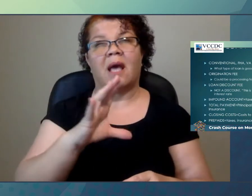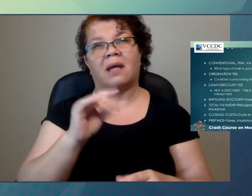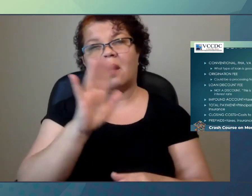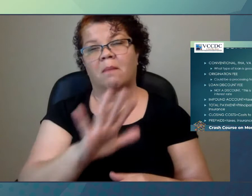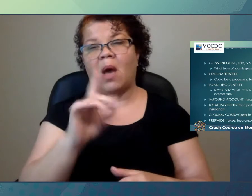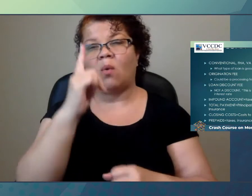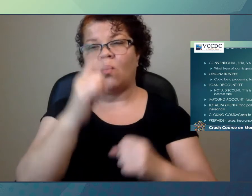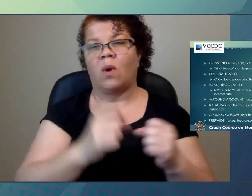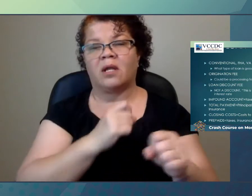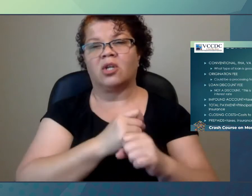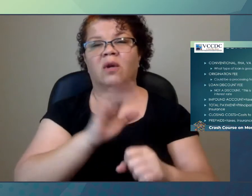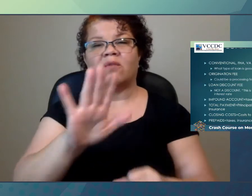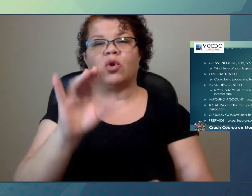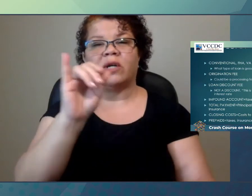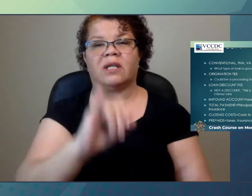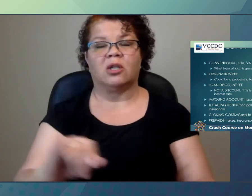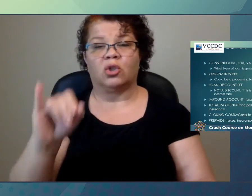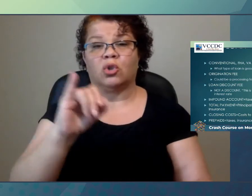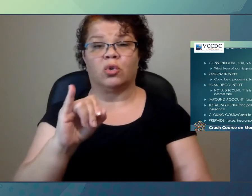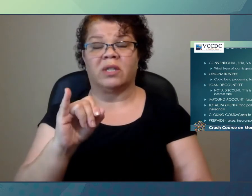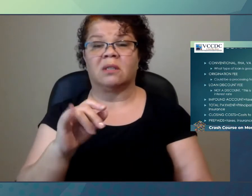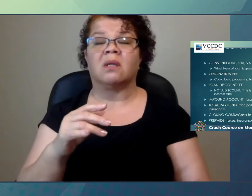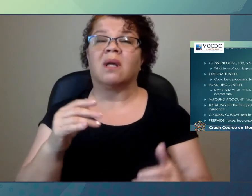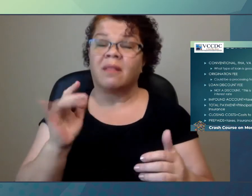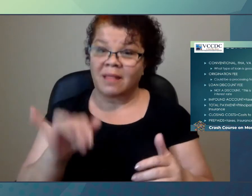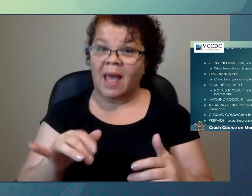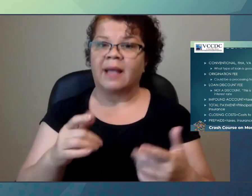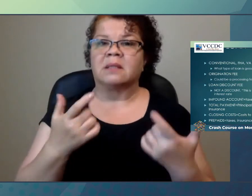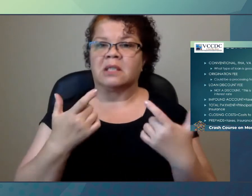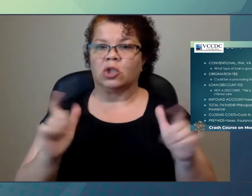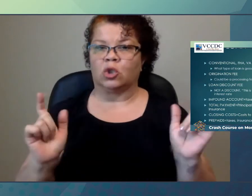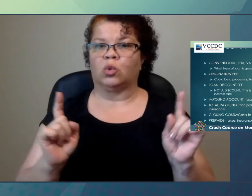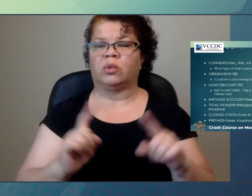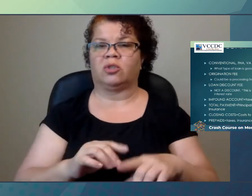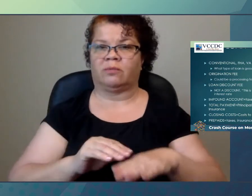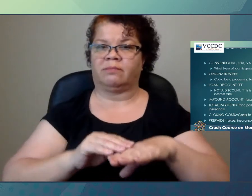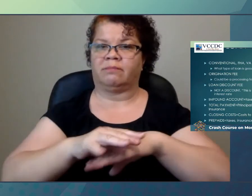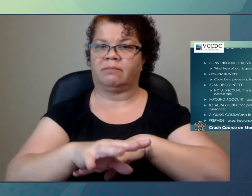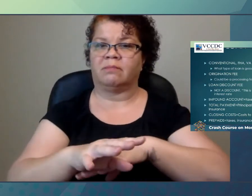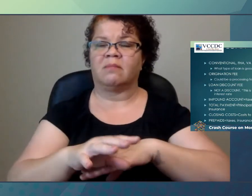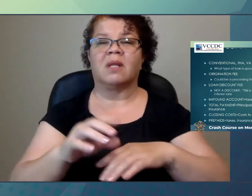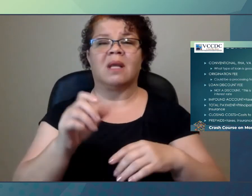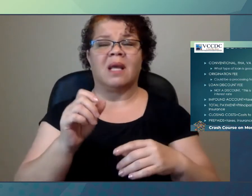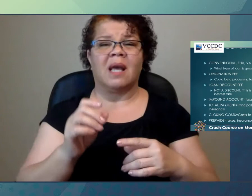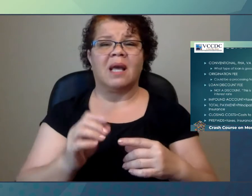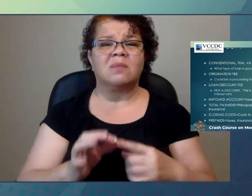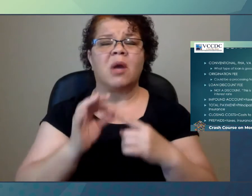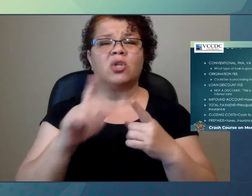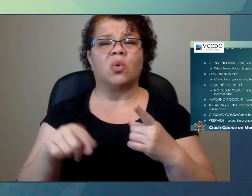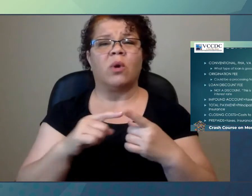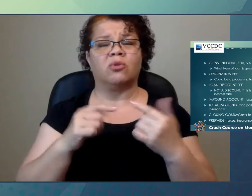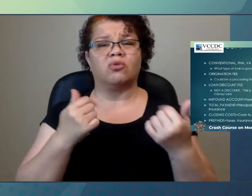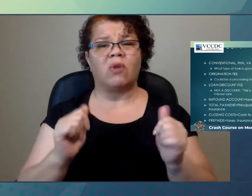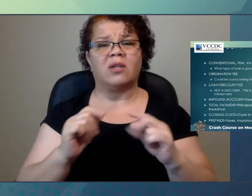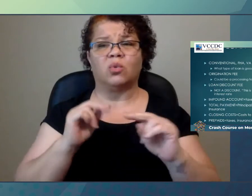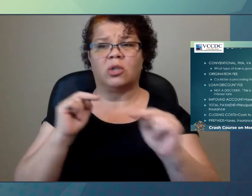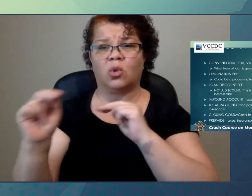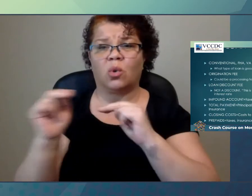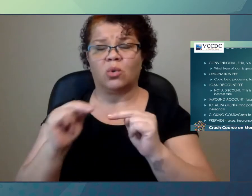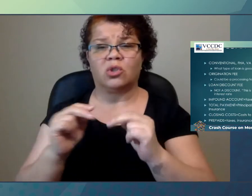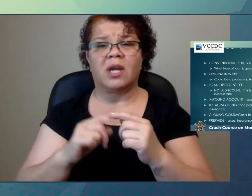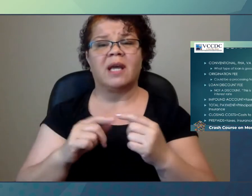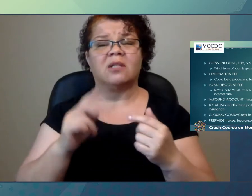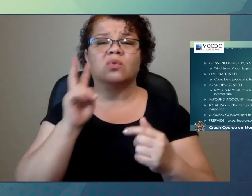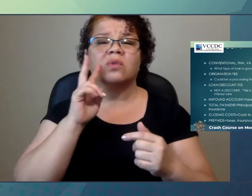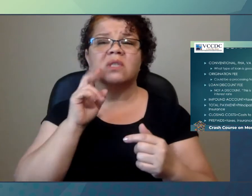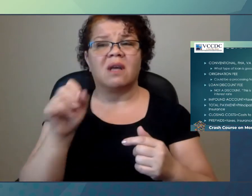your insurance. So that makes a very big difference, especially if you're going and trying to negotiate with the seller to see if you want them to pay for